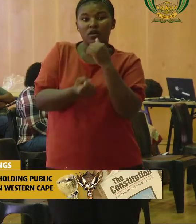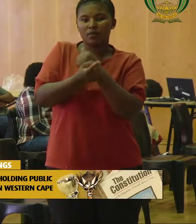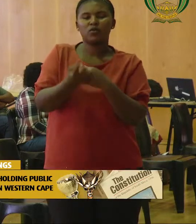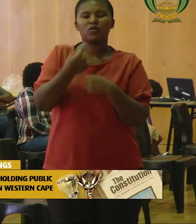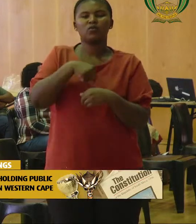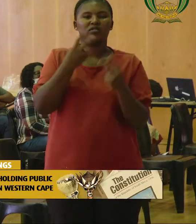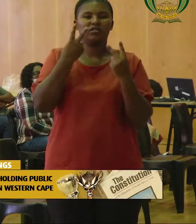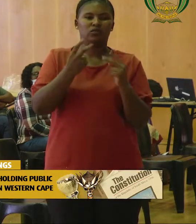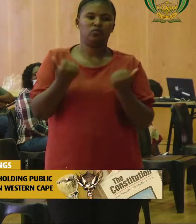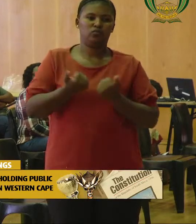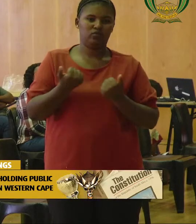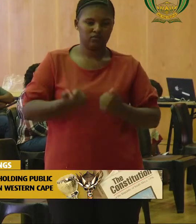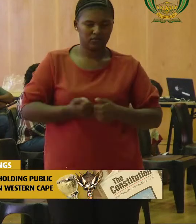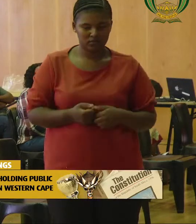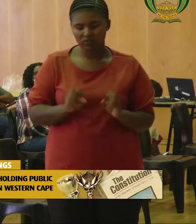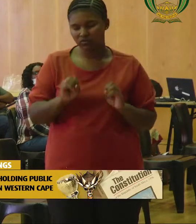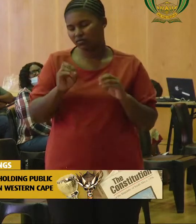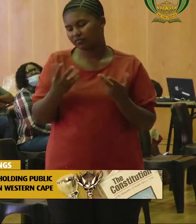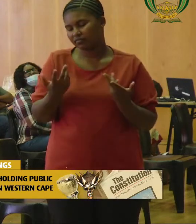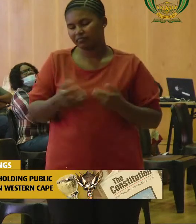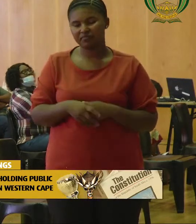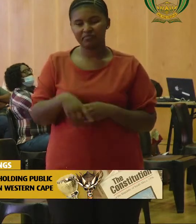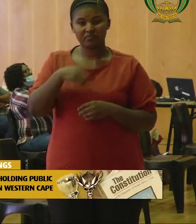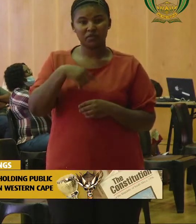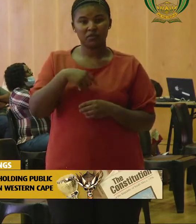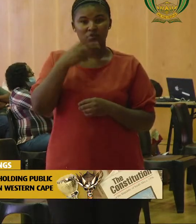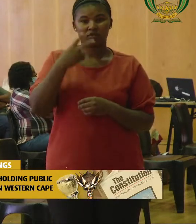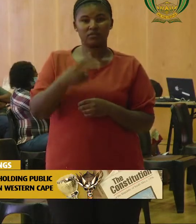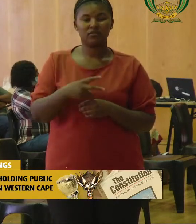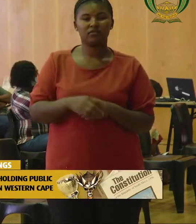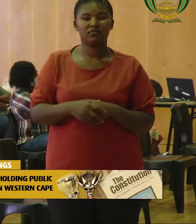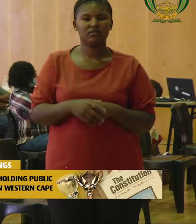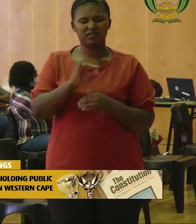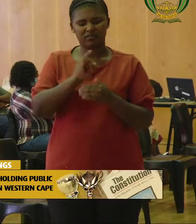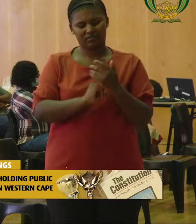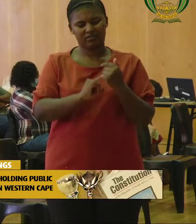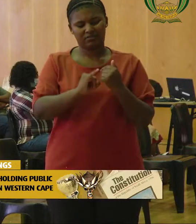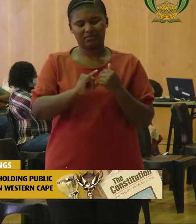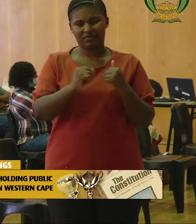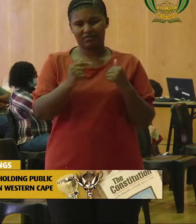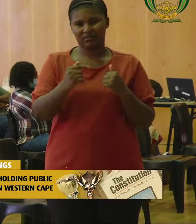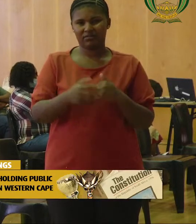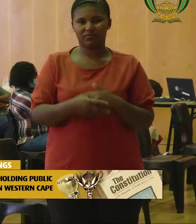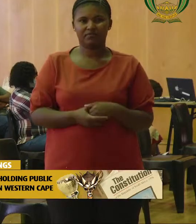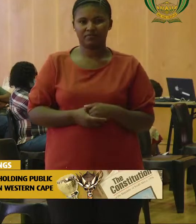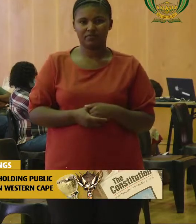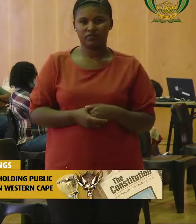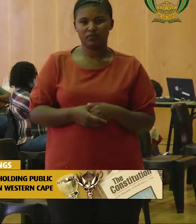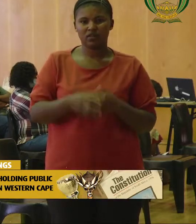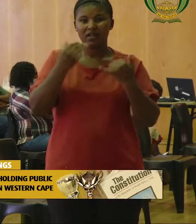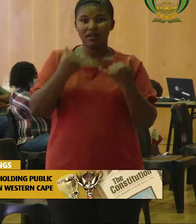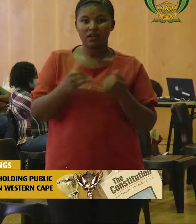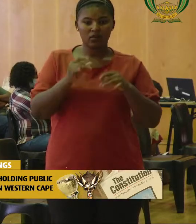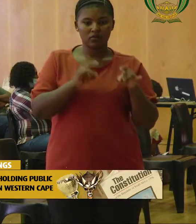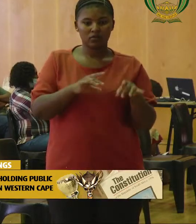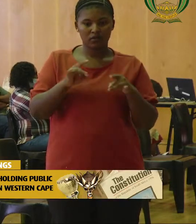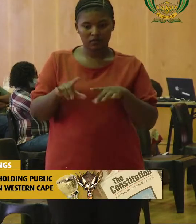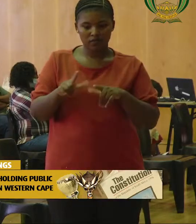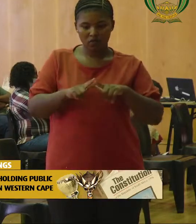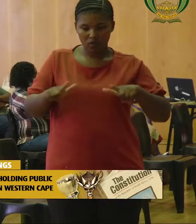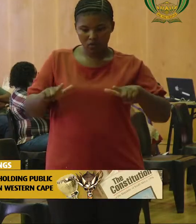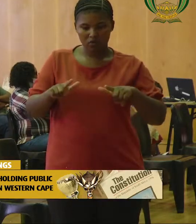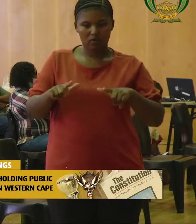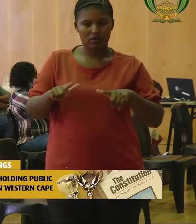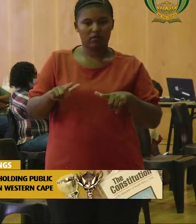you know. So, as for this independent, Now we are struggling now in the local